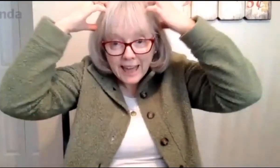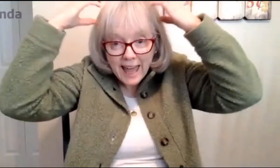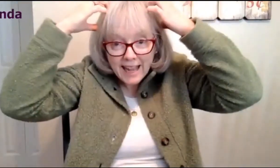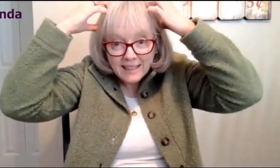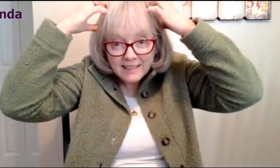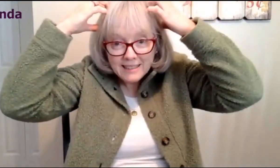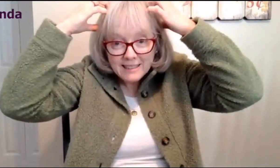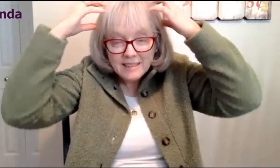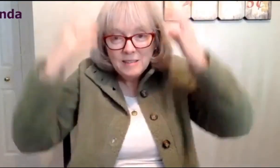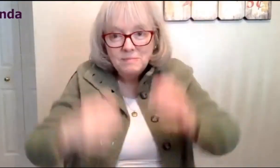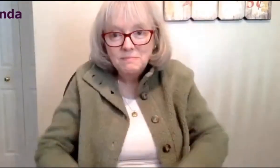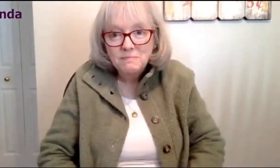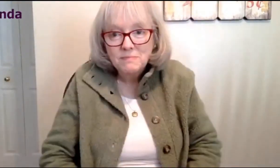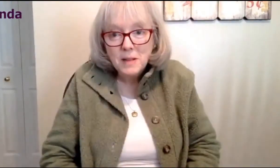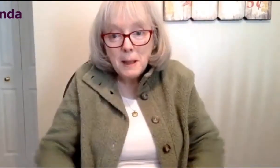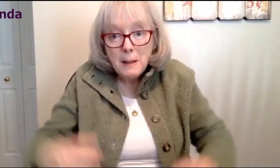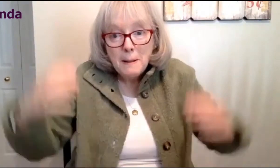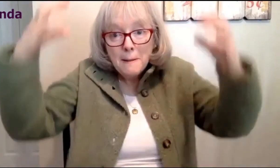Panda.